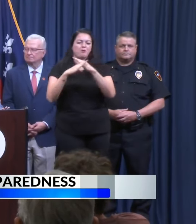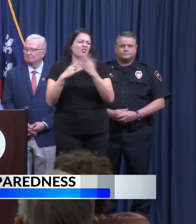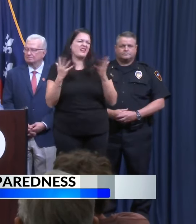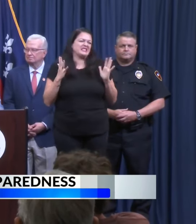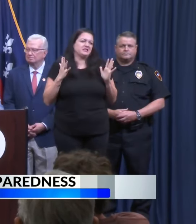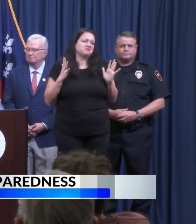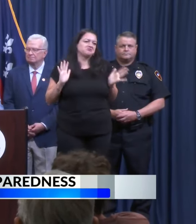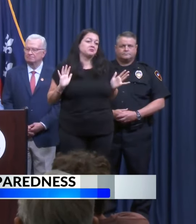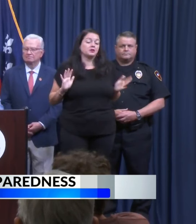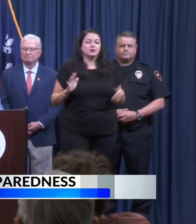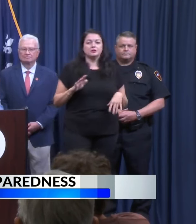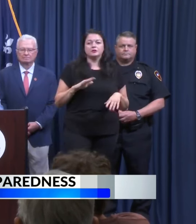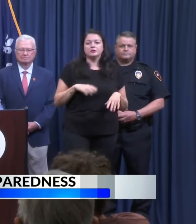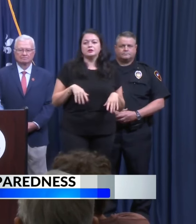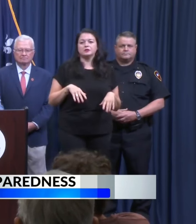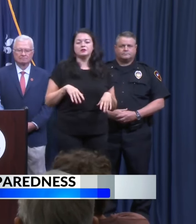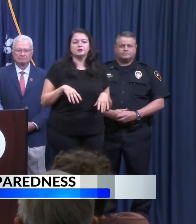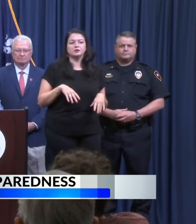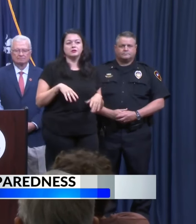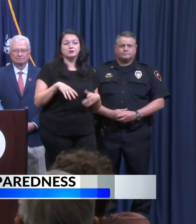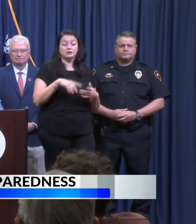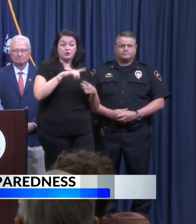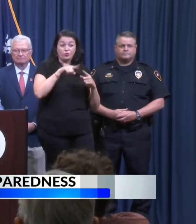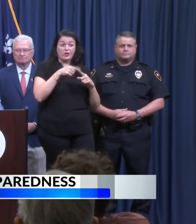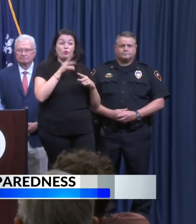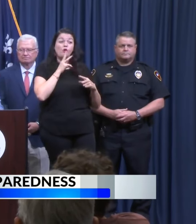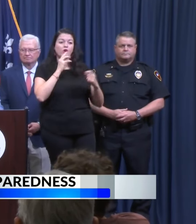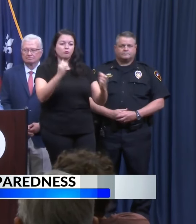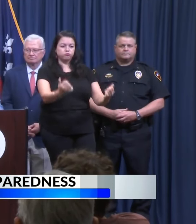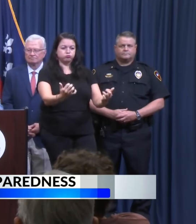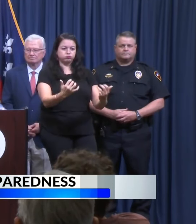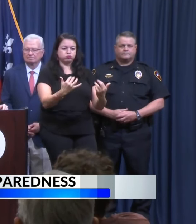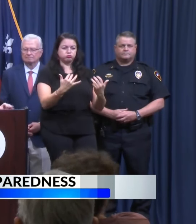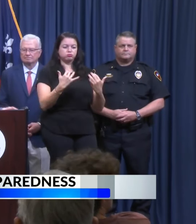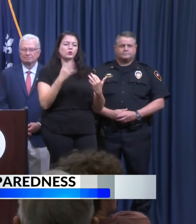that we don't, you know, as the water comes in, we probably will have road closures.